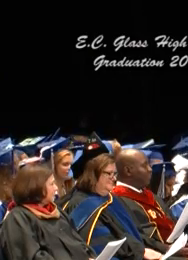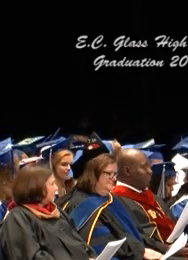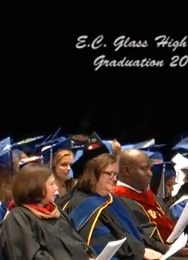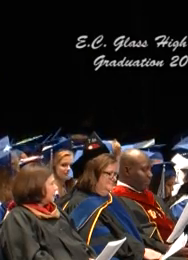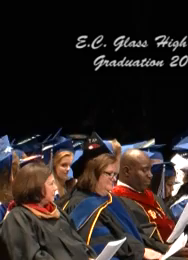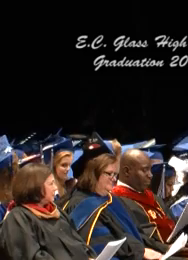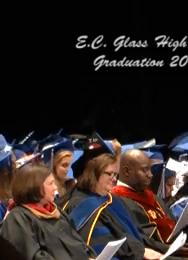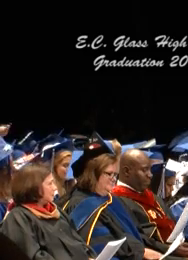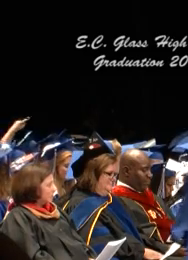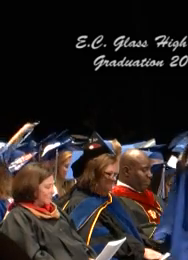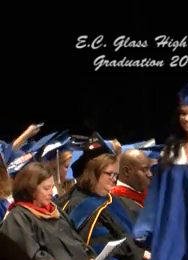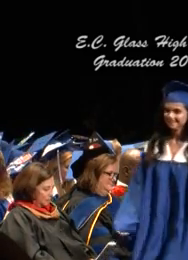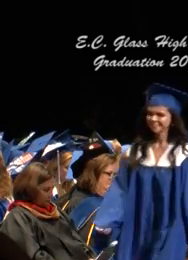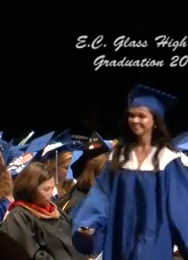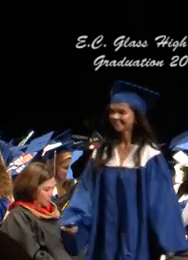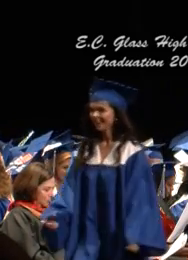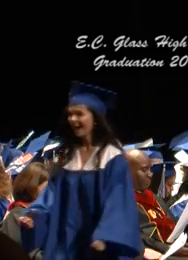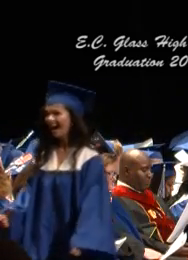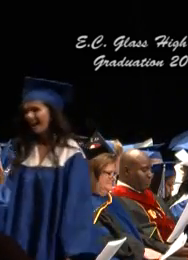Kayla Hong Nguyen.